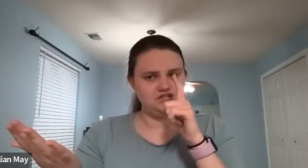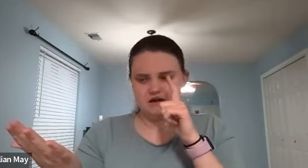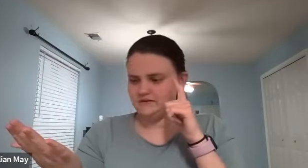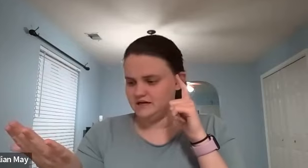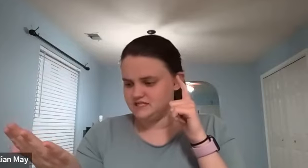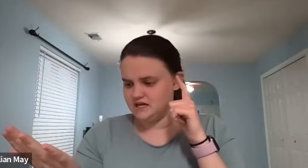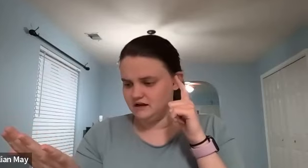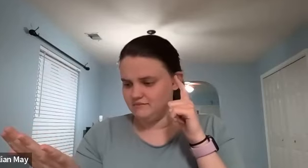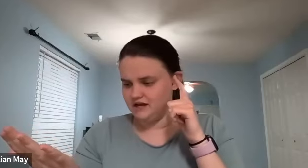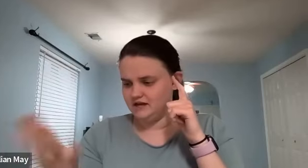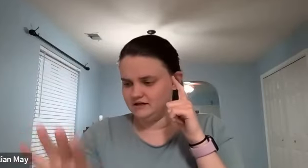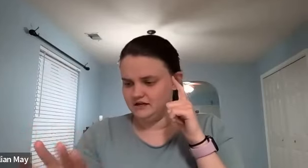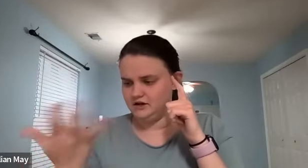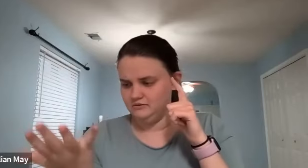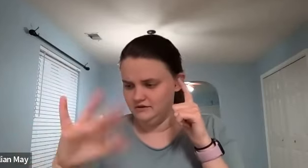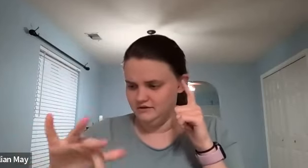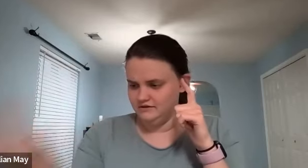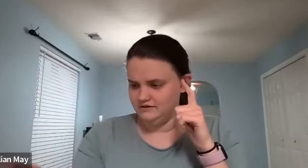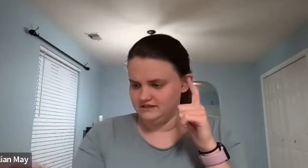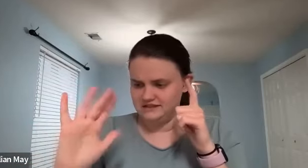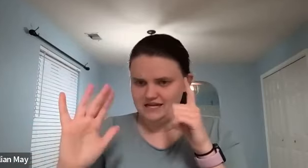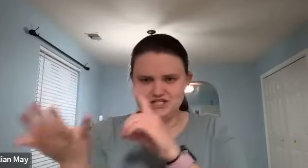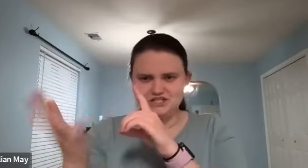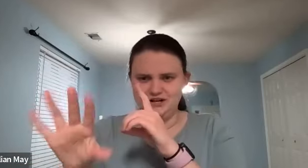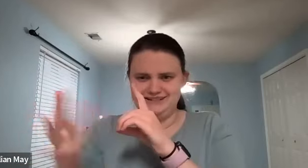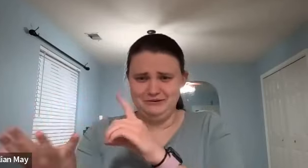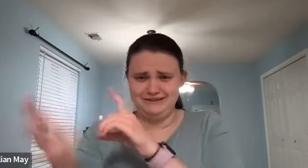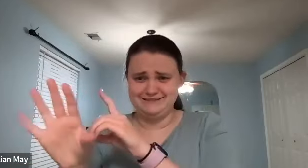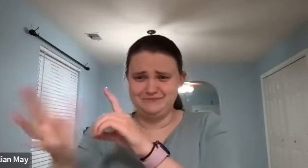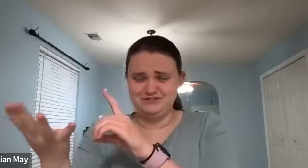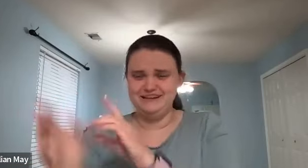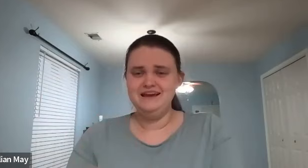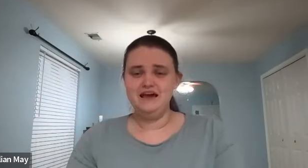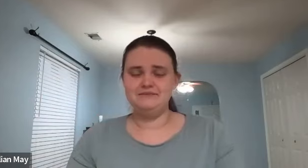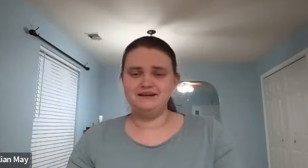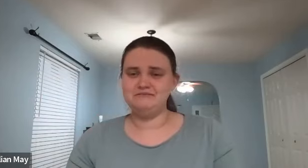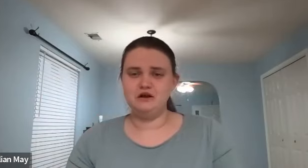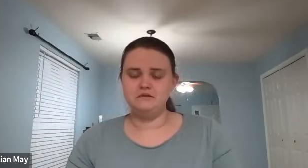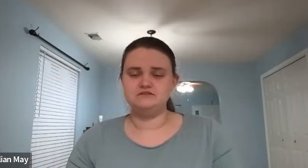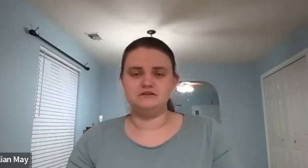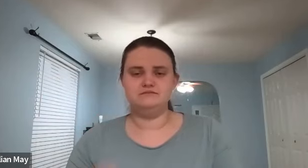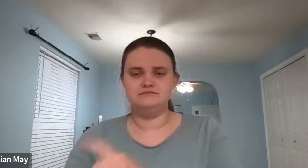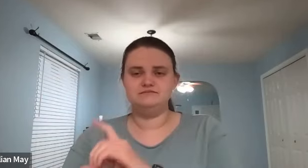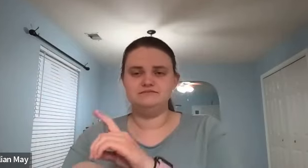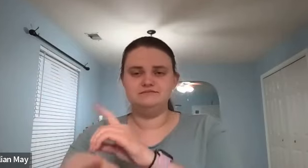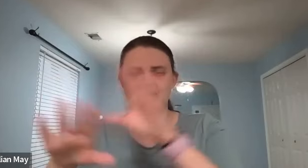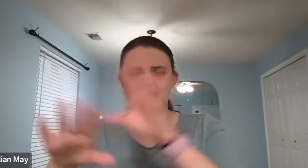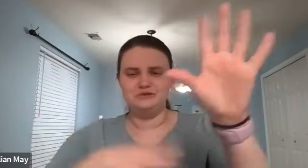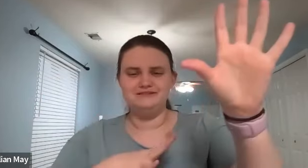down, but then I'm staring at my hand, and I go this, and I just start doing this motion, and my coworkers are like, we got you, we're